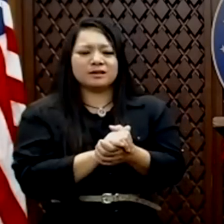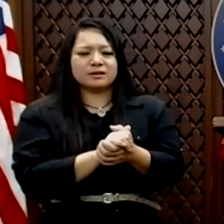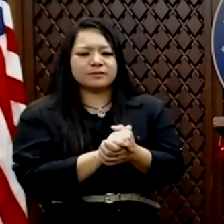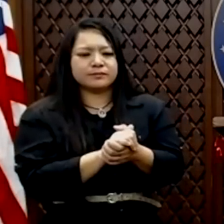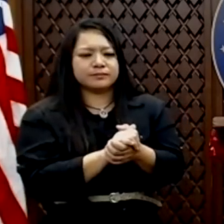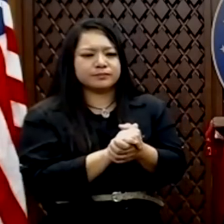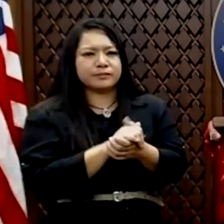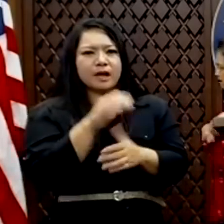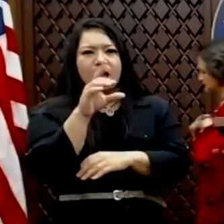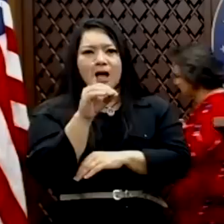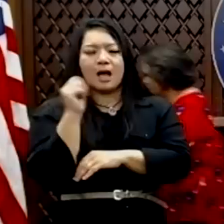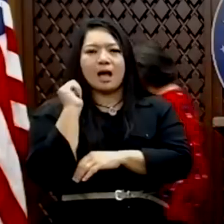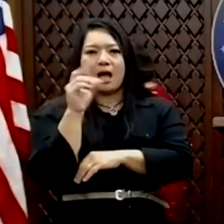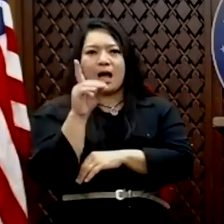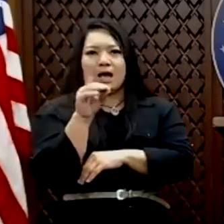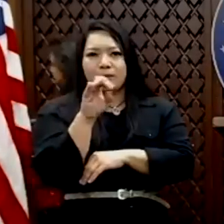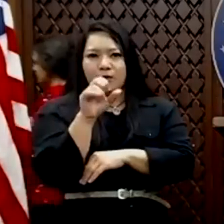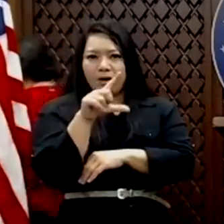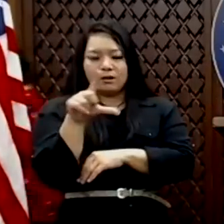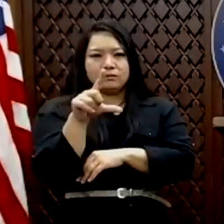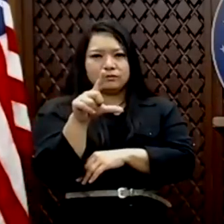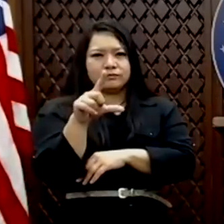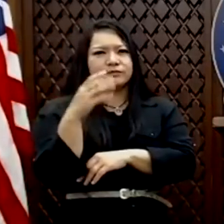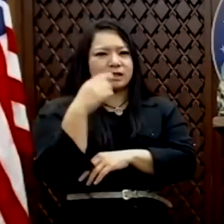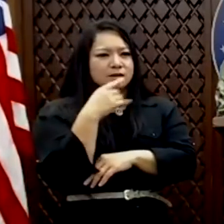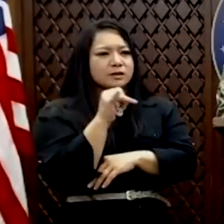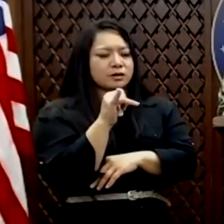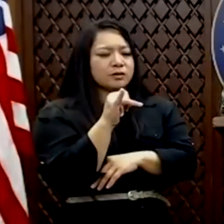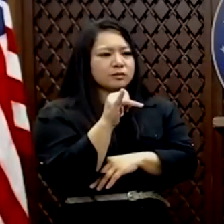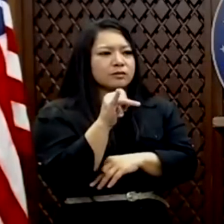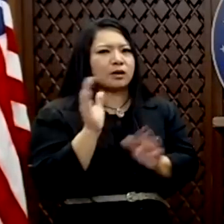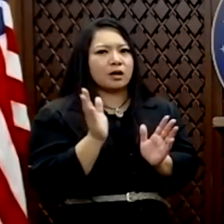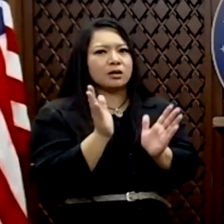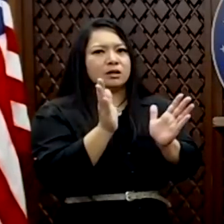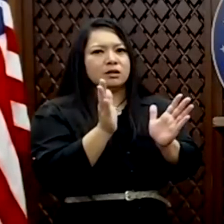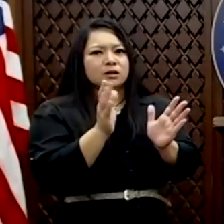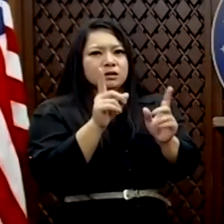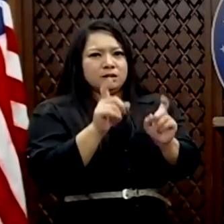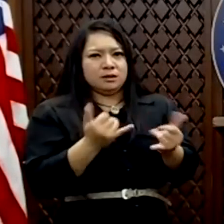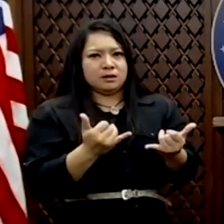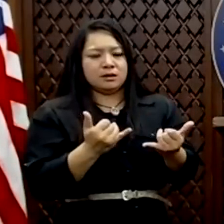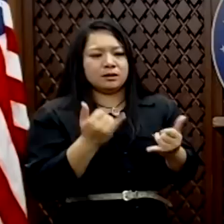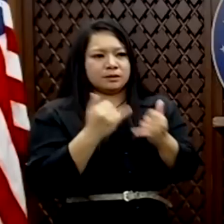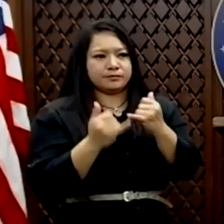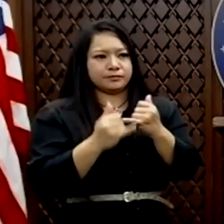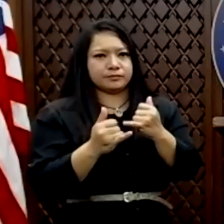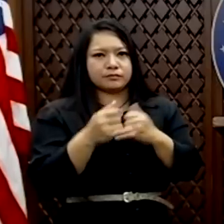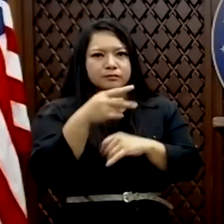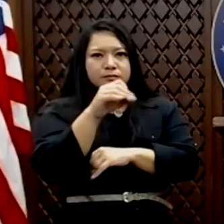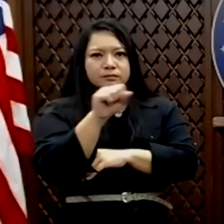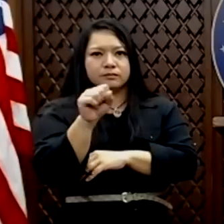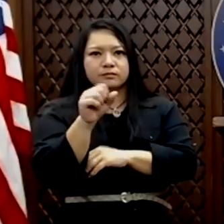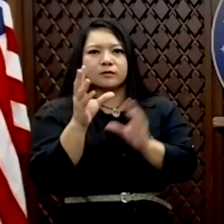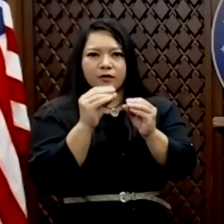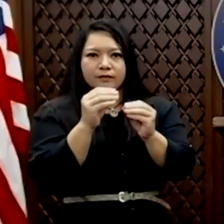Admiral Minoni, as you know, the Chief of Naval Operations says you guys are accelerating your testing. I think he said the last press conference that I listened to, you guys